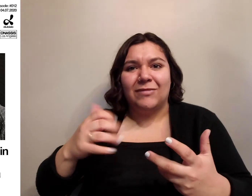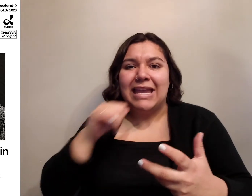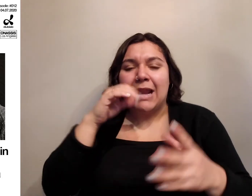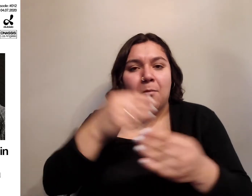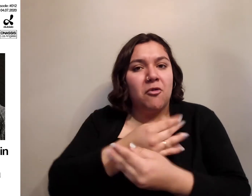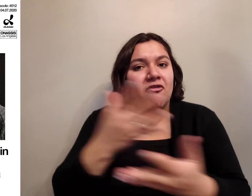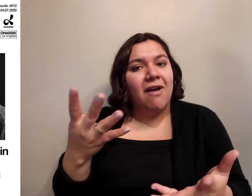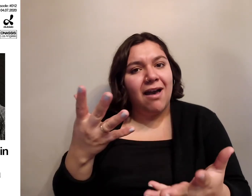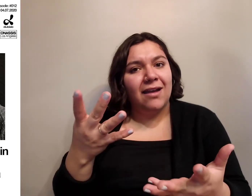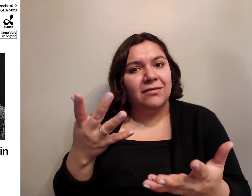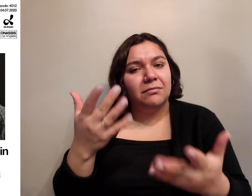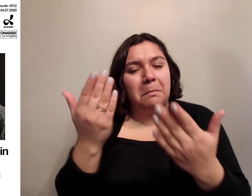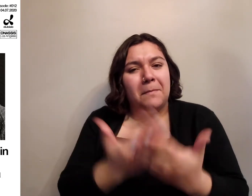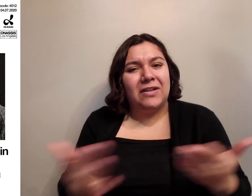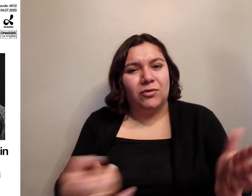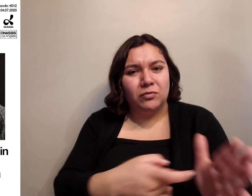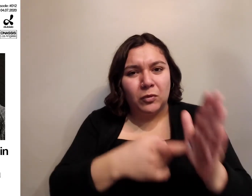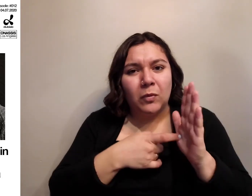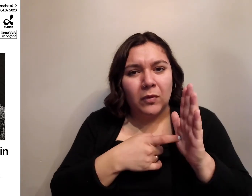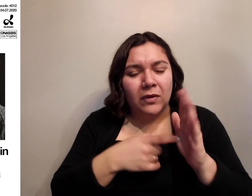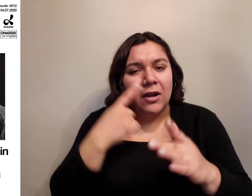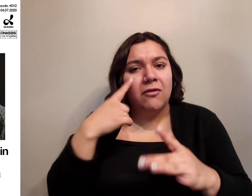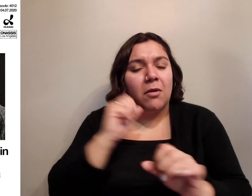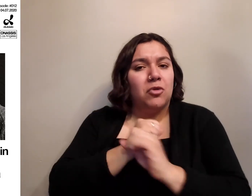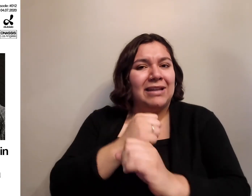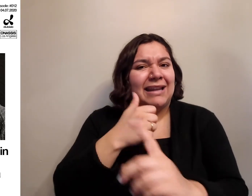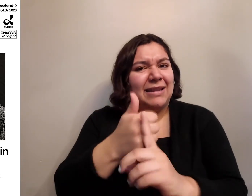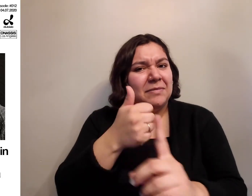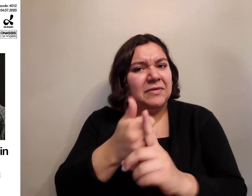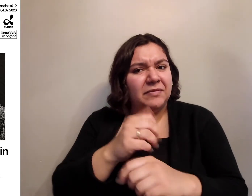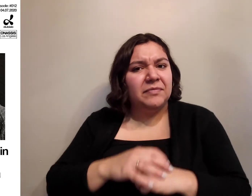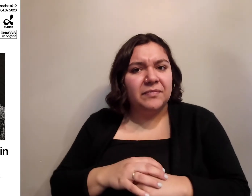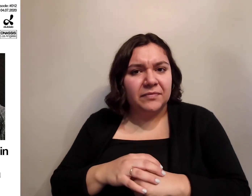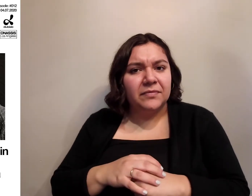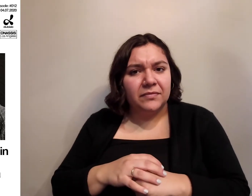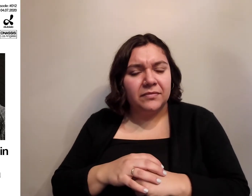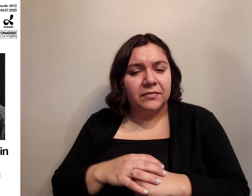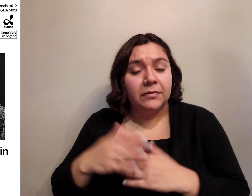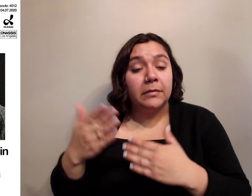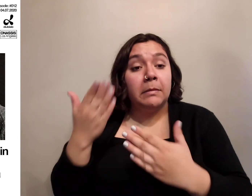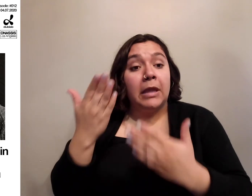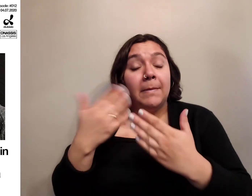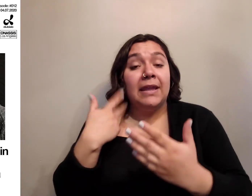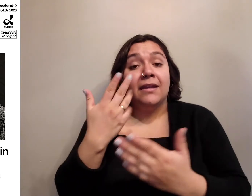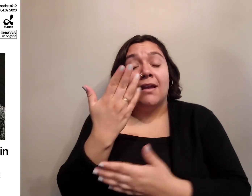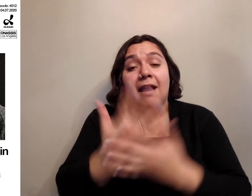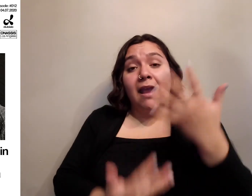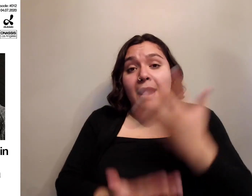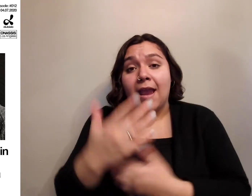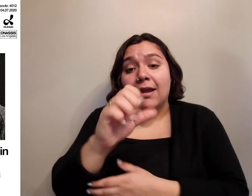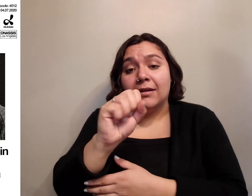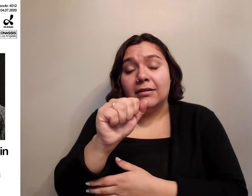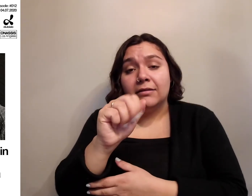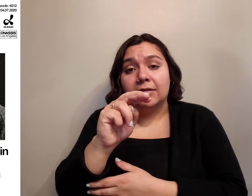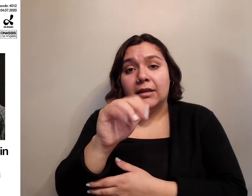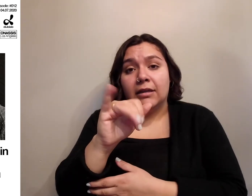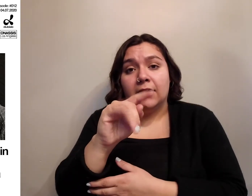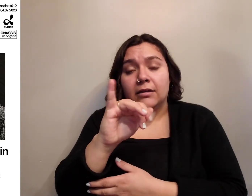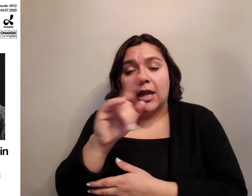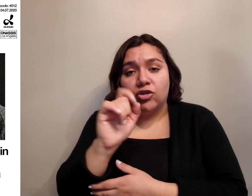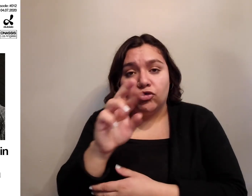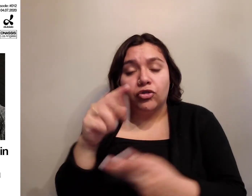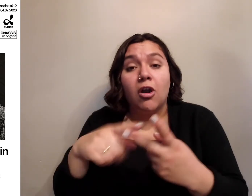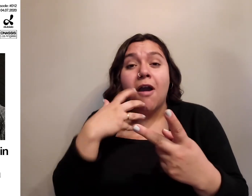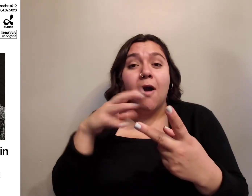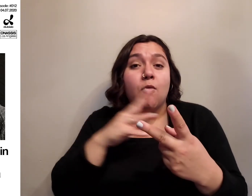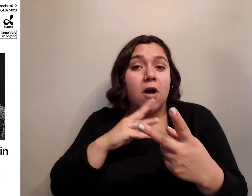materials needed to protect themselves, whether it's hand sanitizer, hot water, soap.